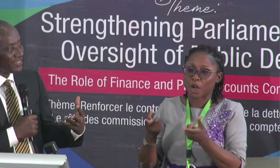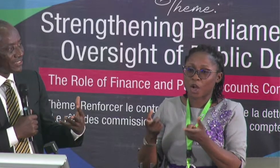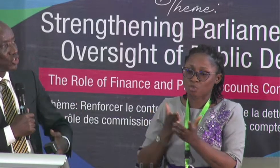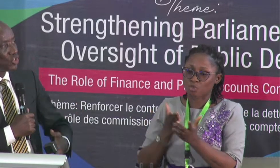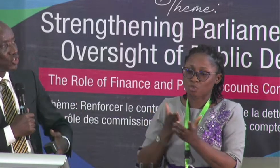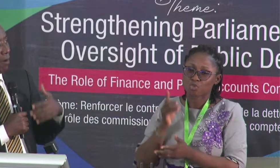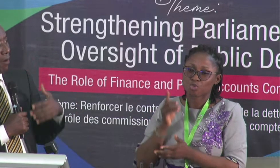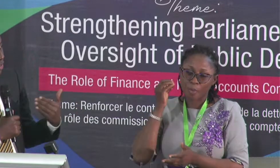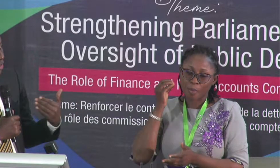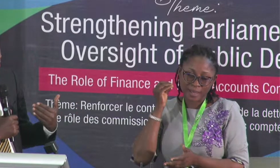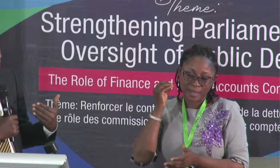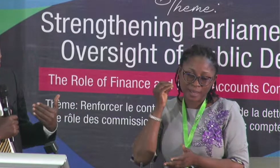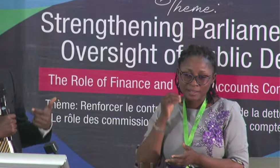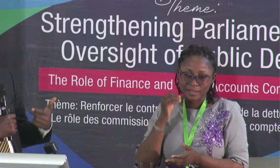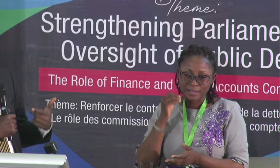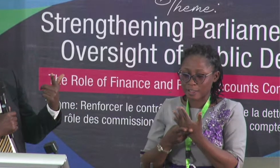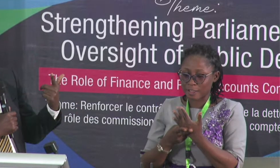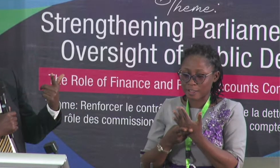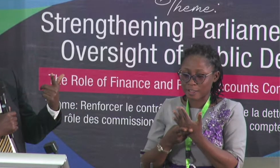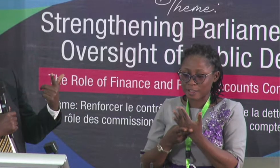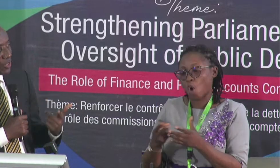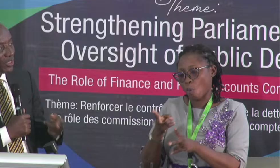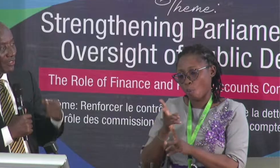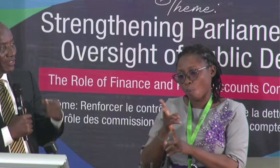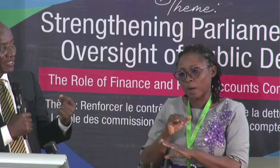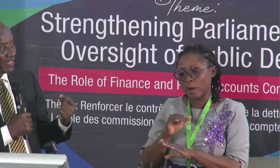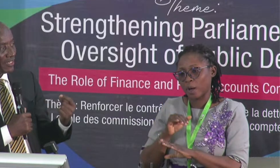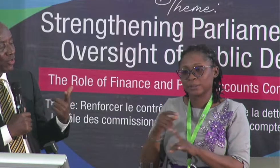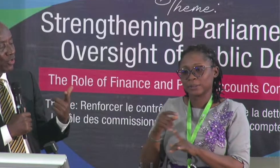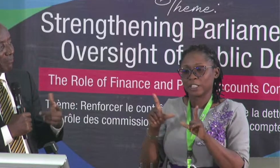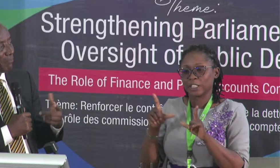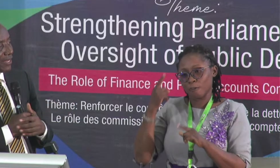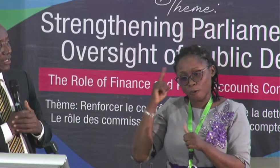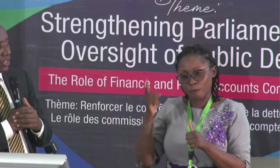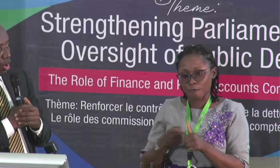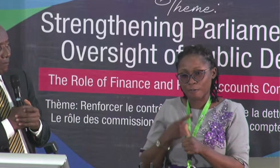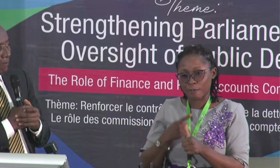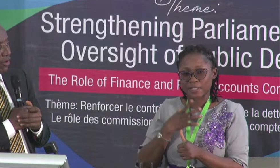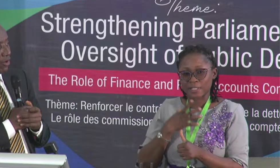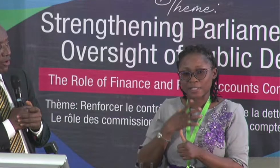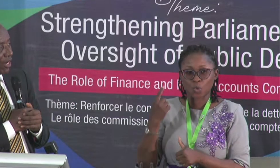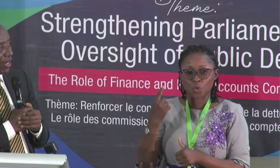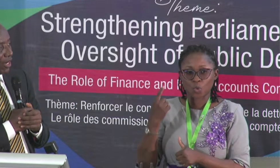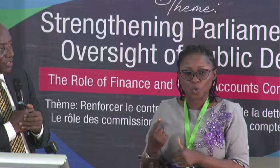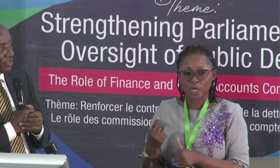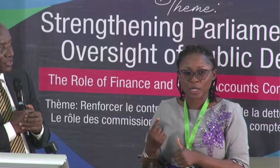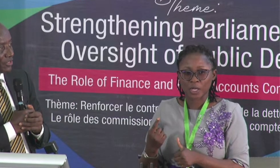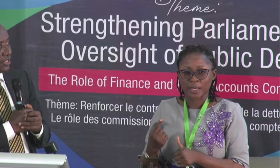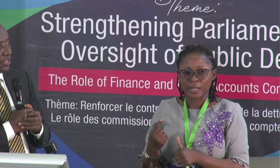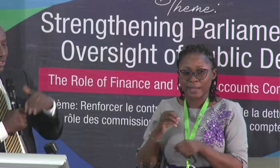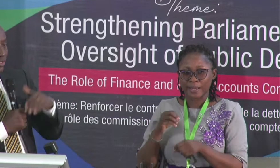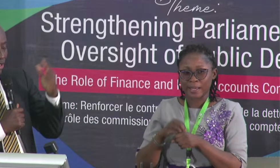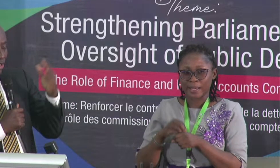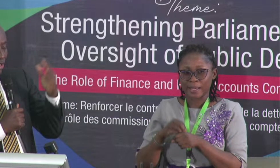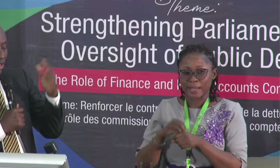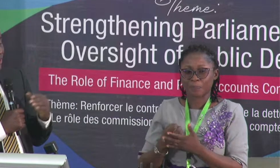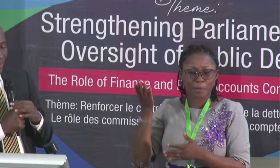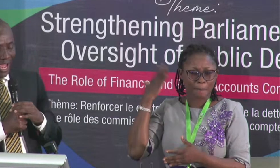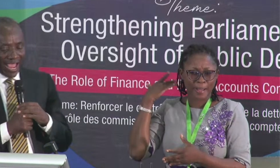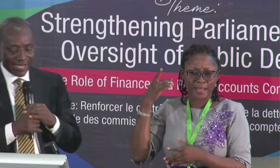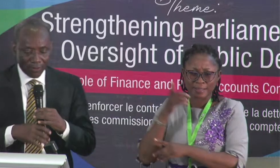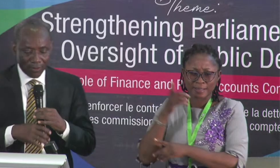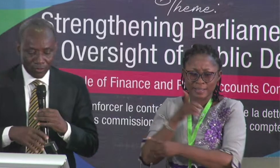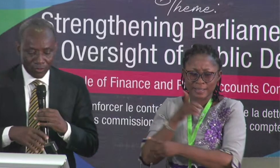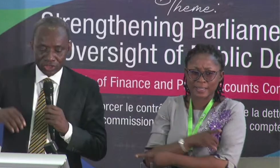domestic savings or borrowing. Arthur Lewis was the first and only black Nobel laureate in economics. In those days,